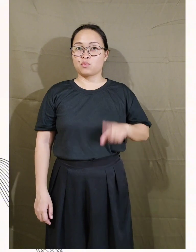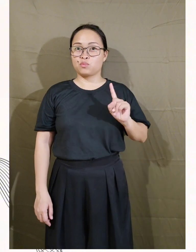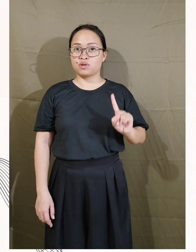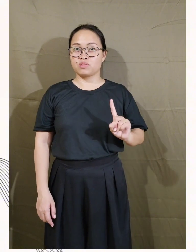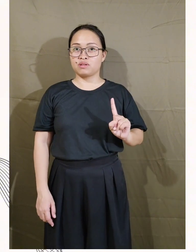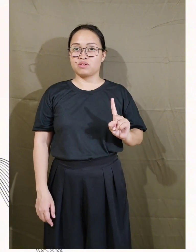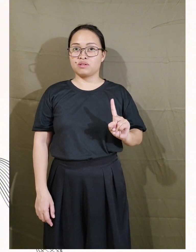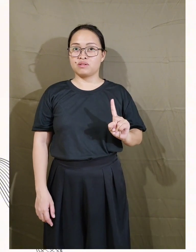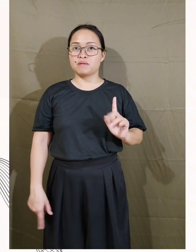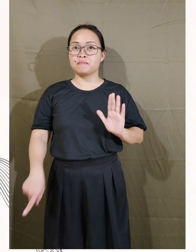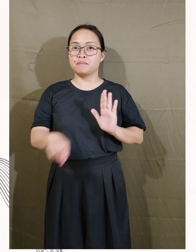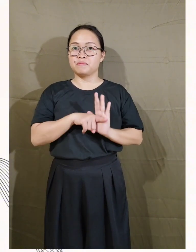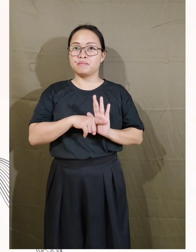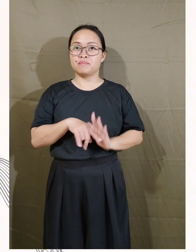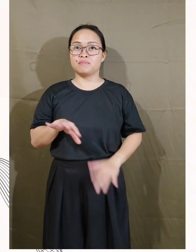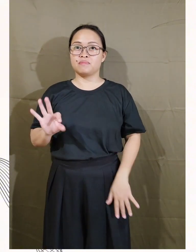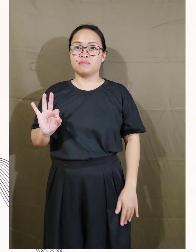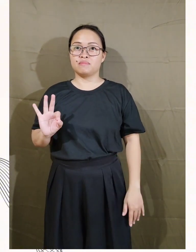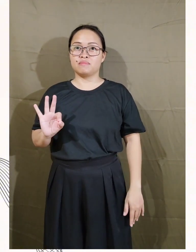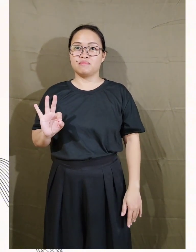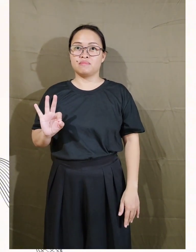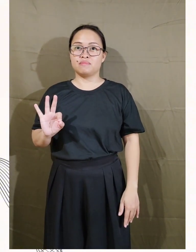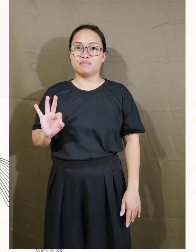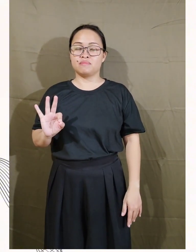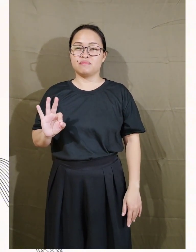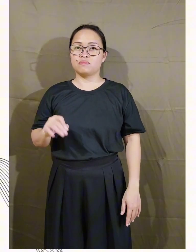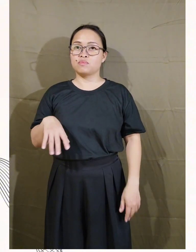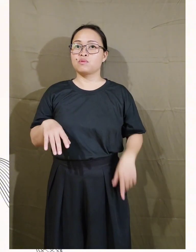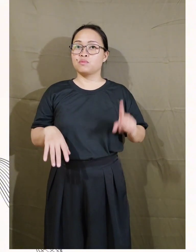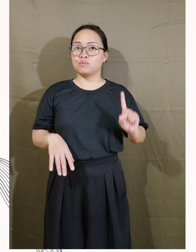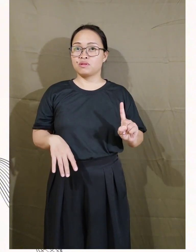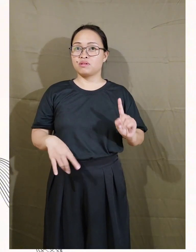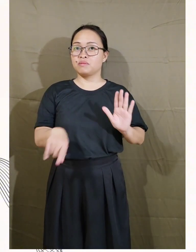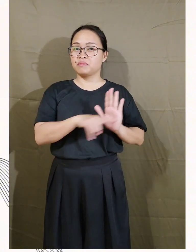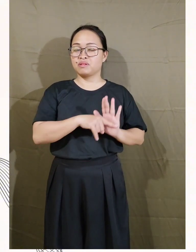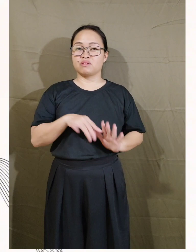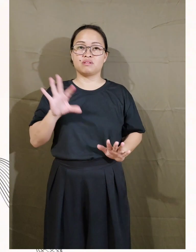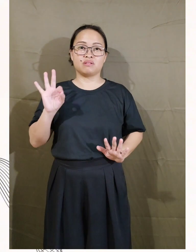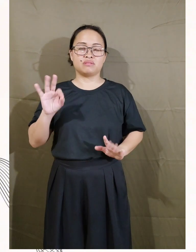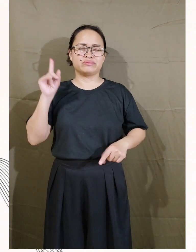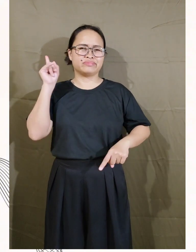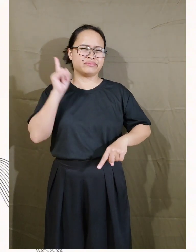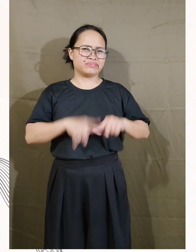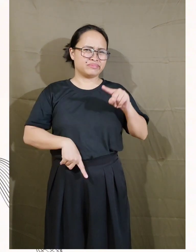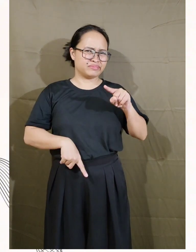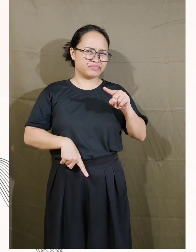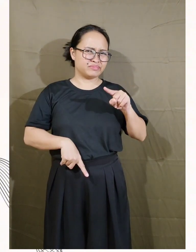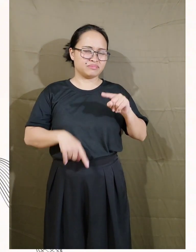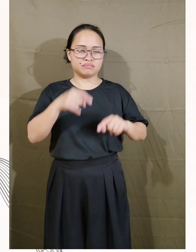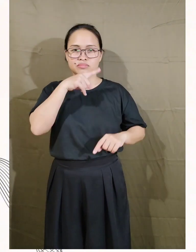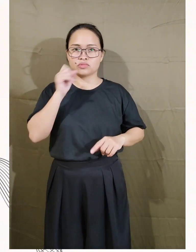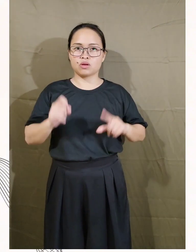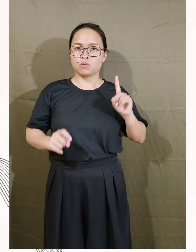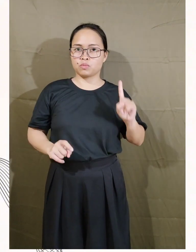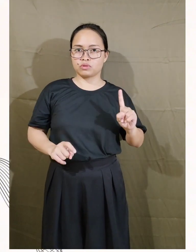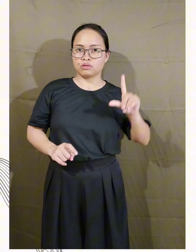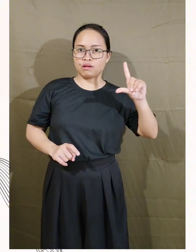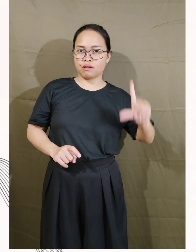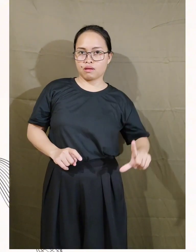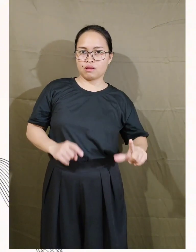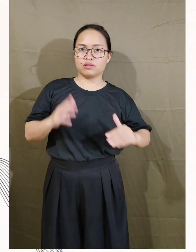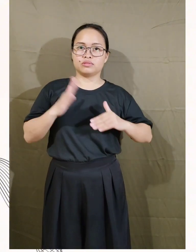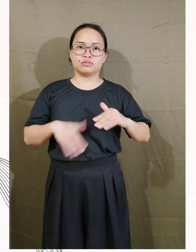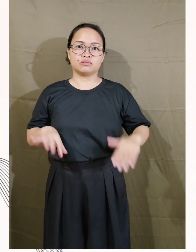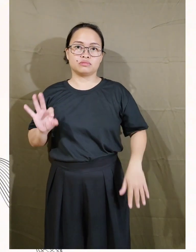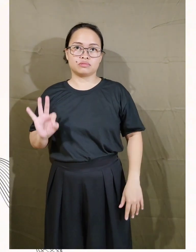1 minus 9. So 1 minus 9 is not possible since 1 is lesser than